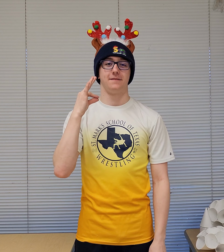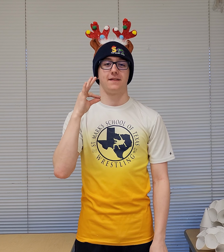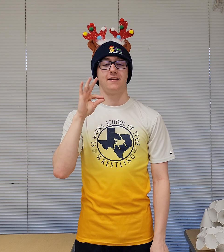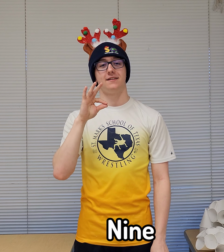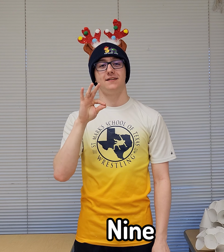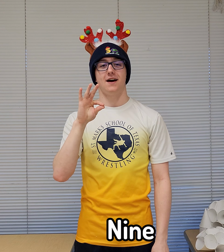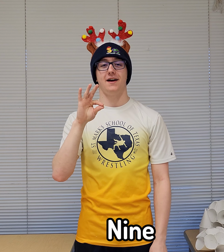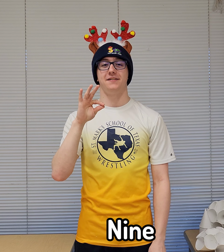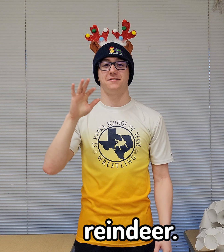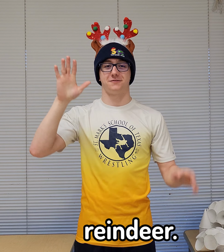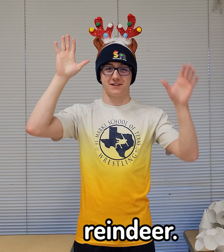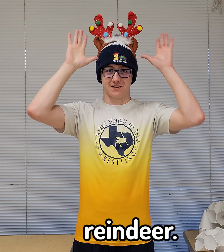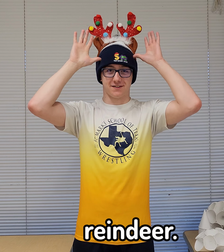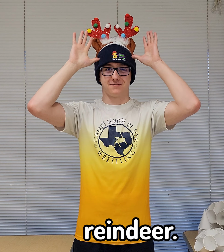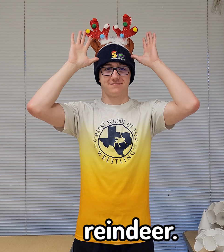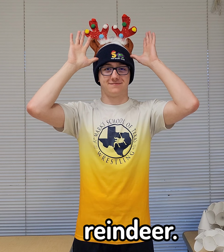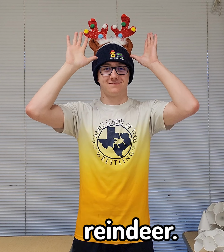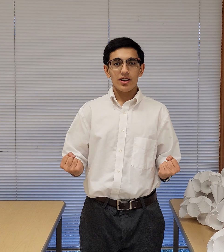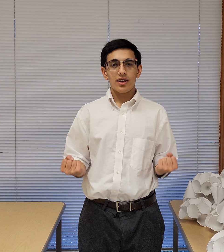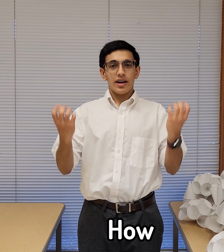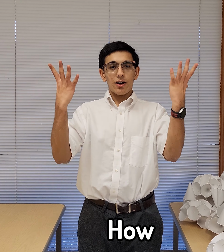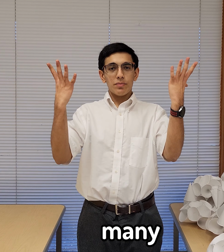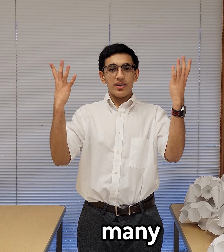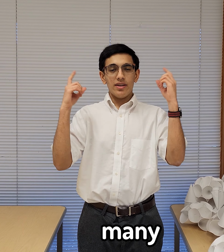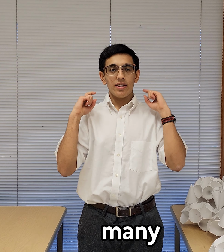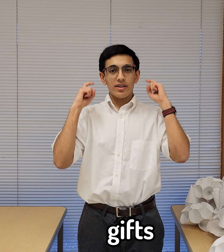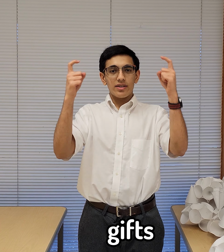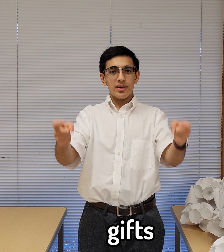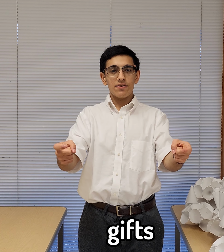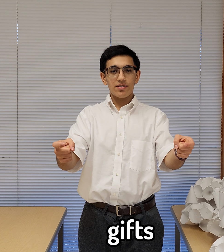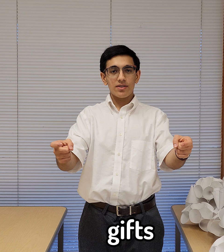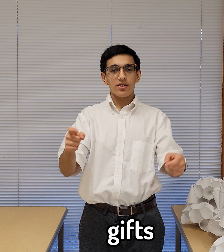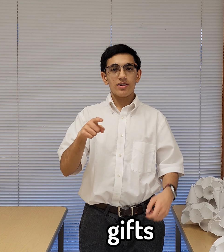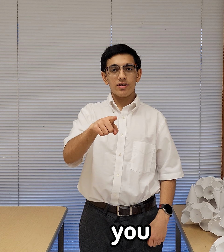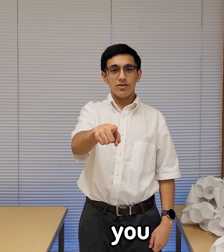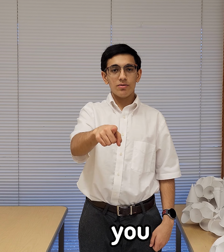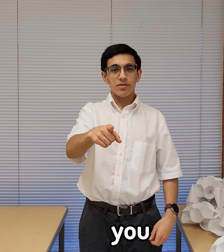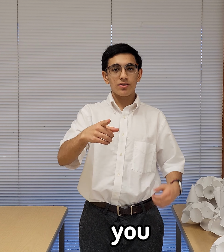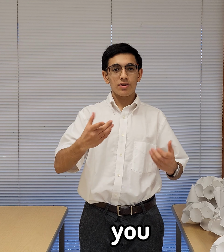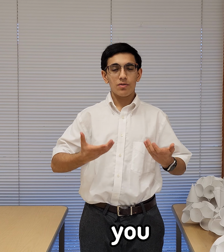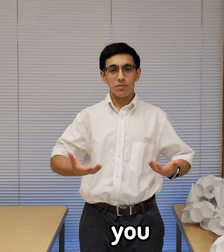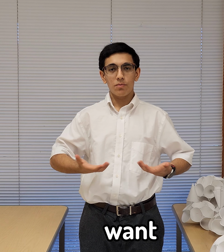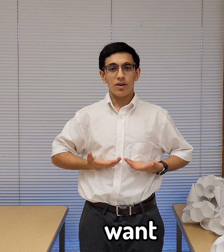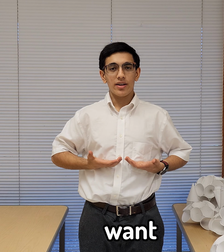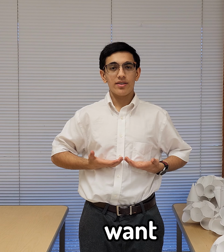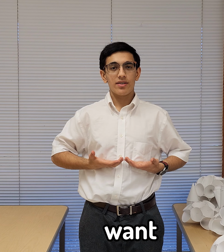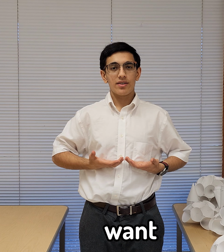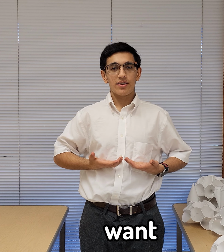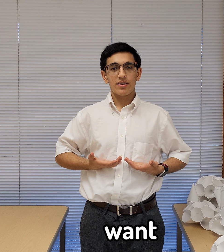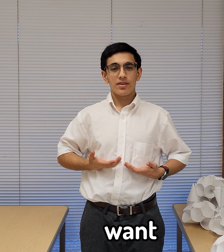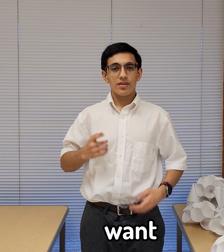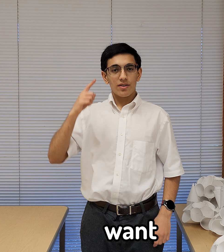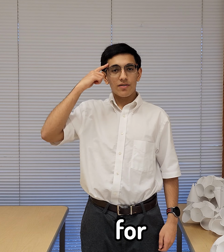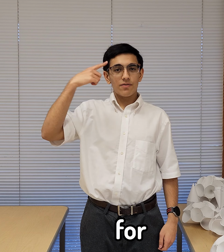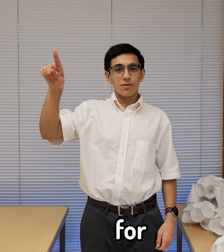Nine reindeer. How many gifts you want for